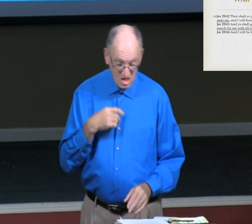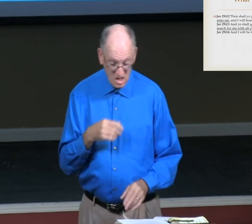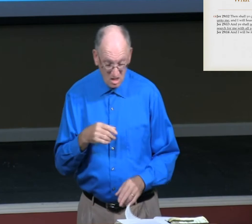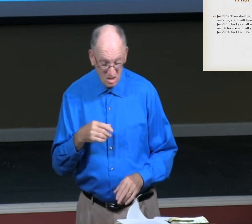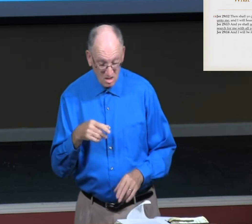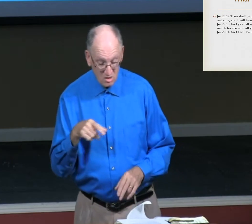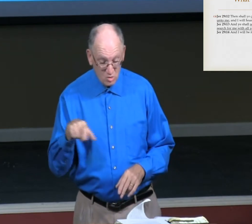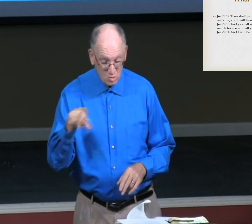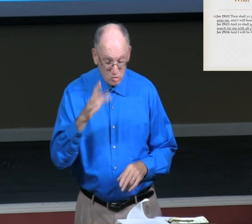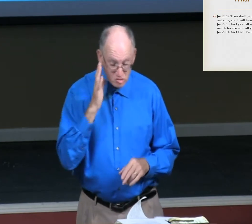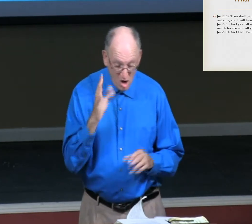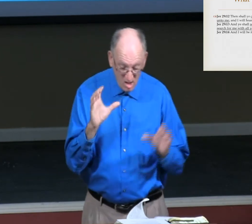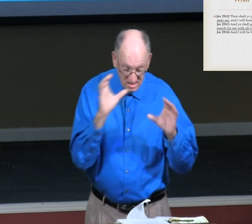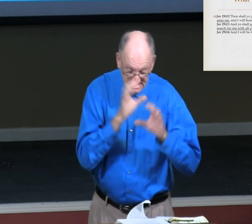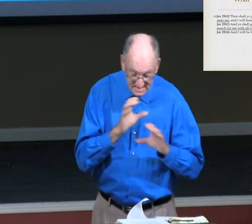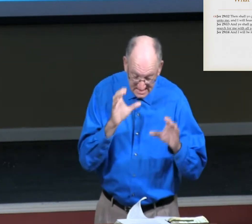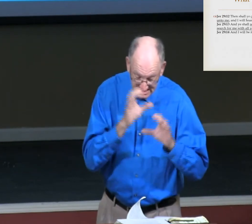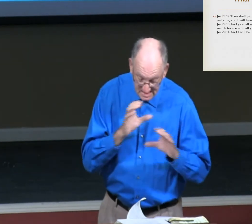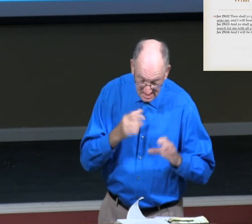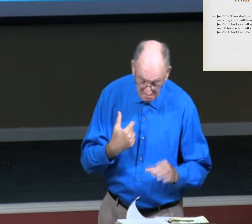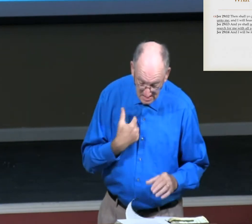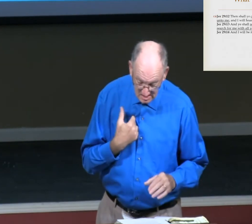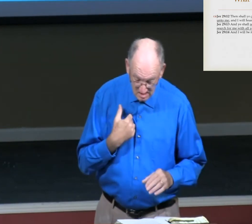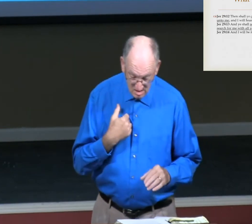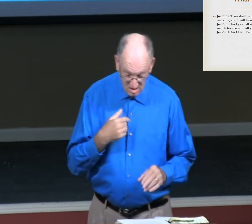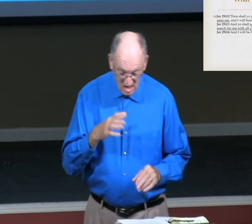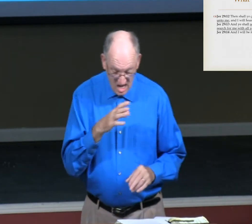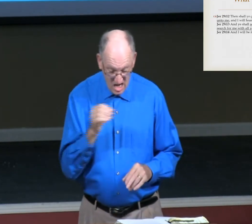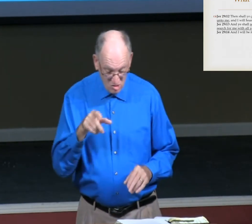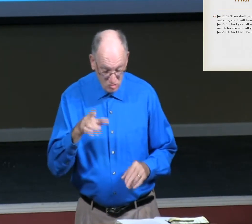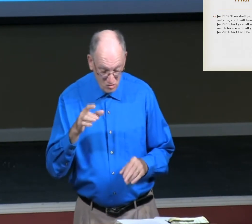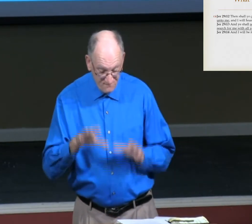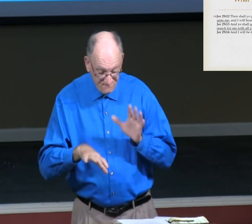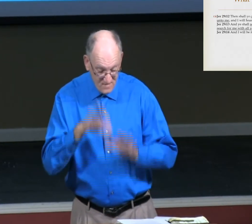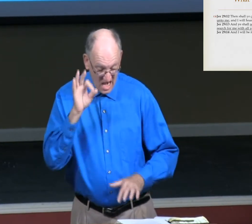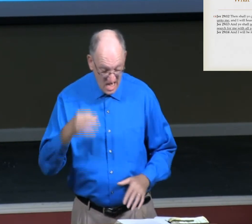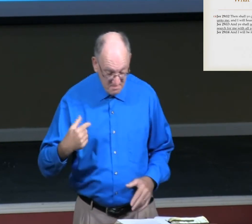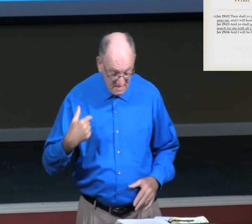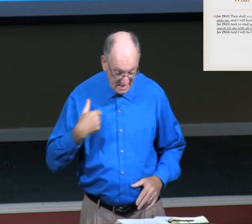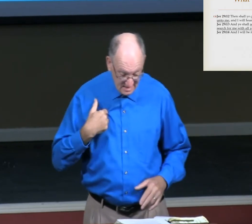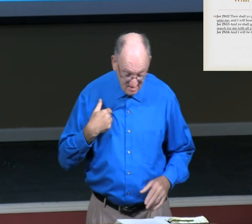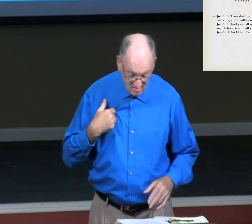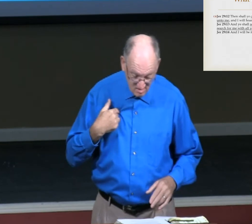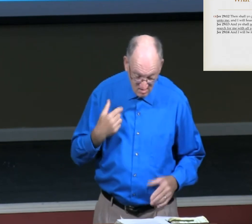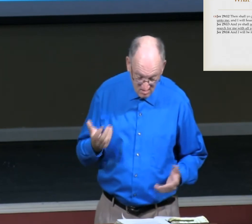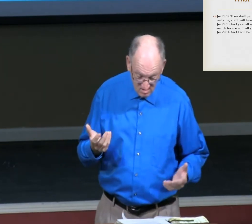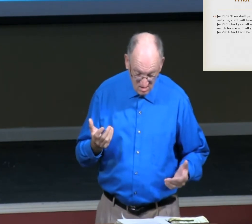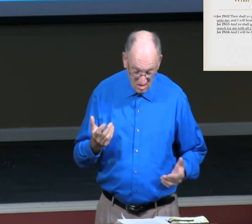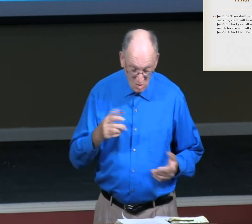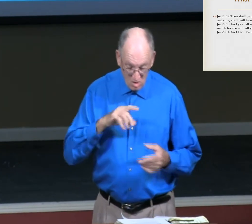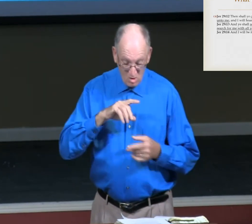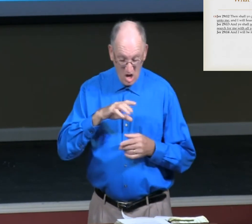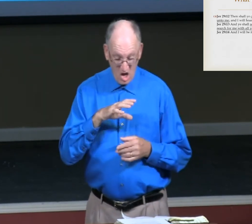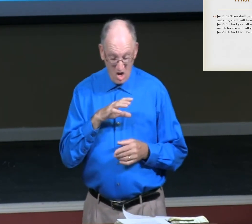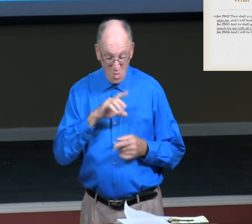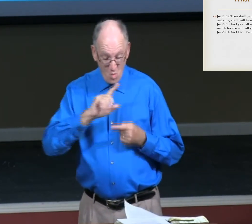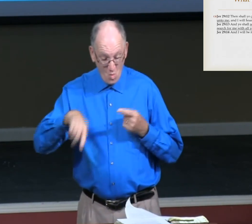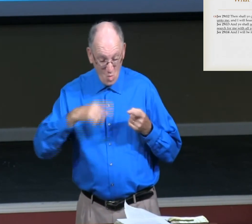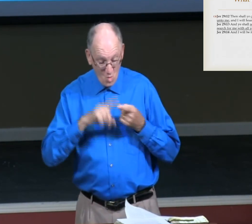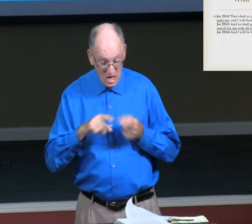And ye shall seek me, and find me, and when ye shall search for me with